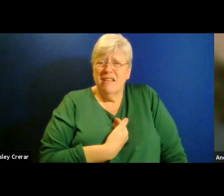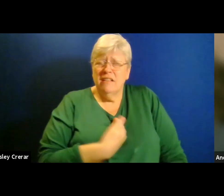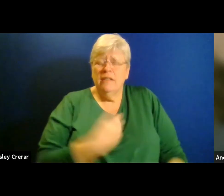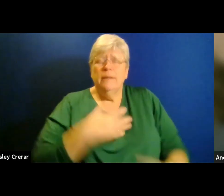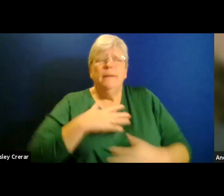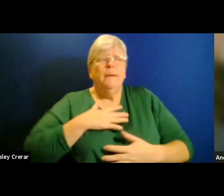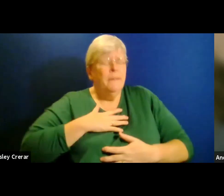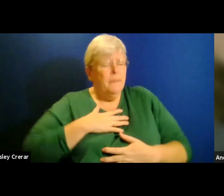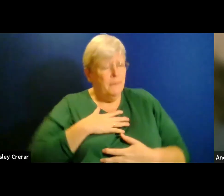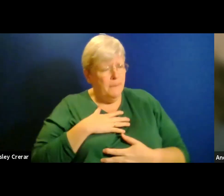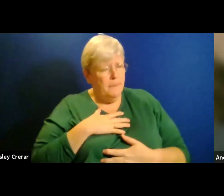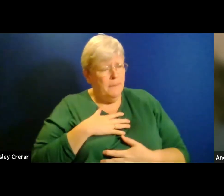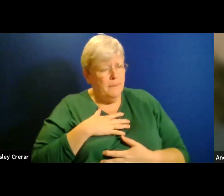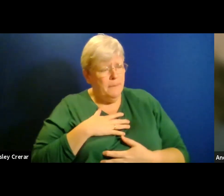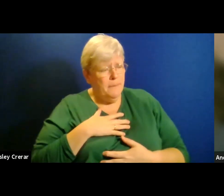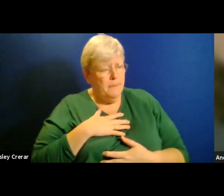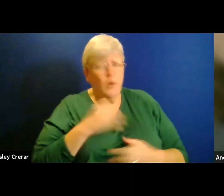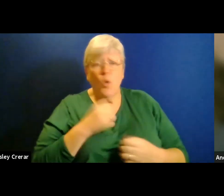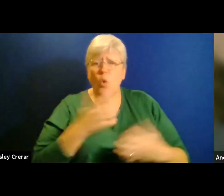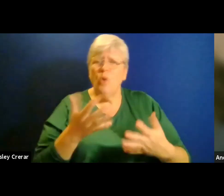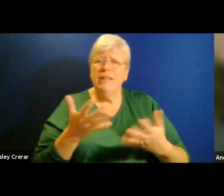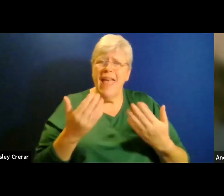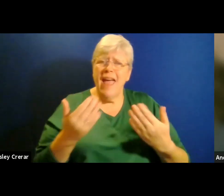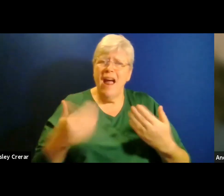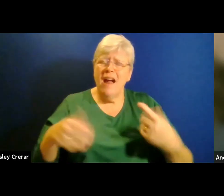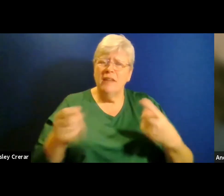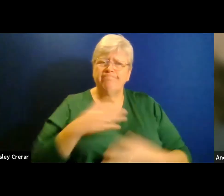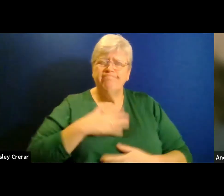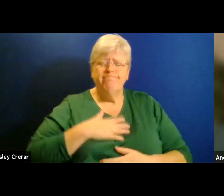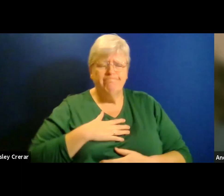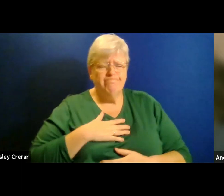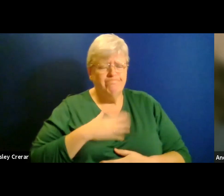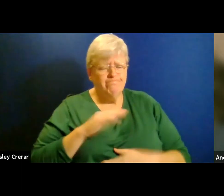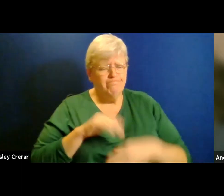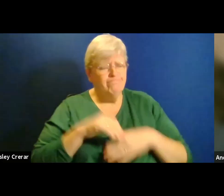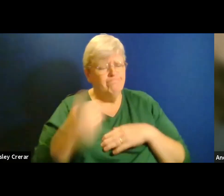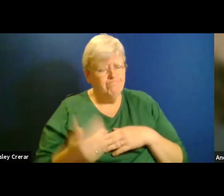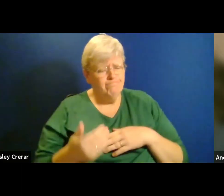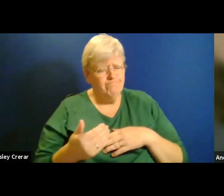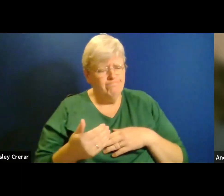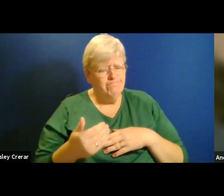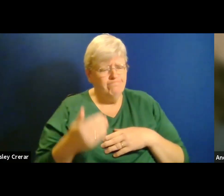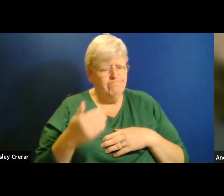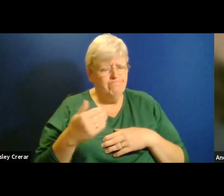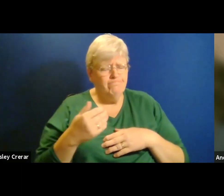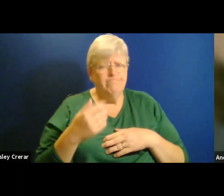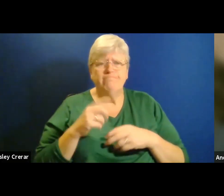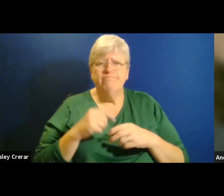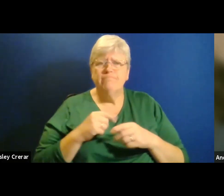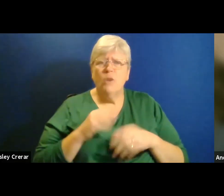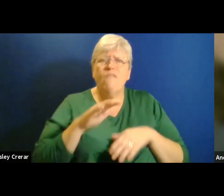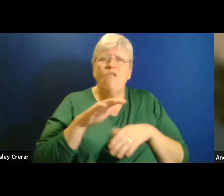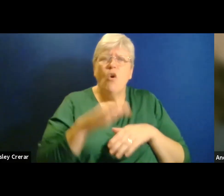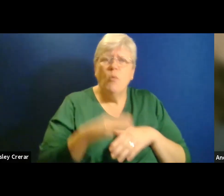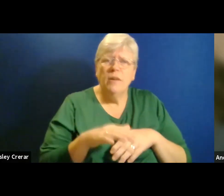deeply, letting the frigid air into her lungs, momentarily numbing her cares. She took a couple of steps forward and noted